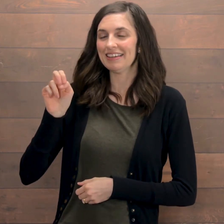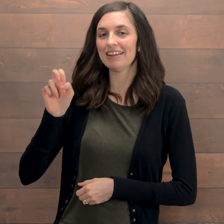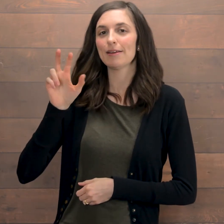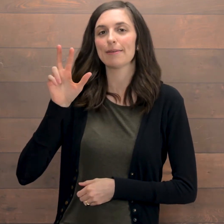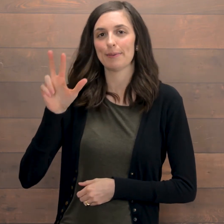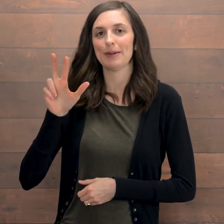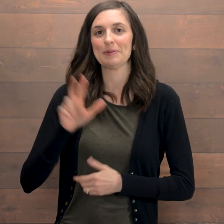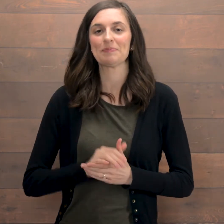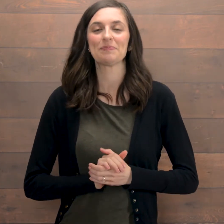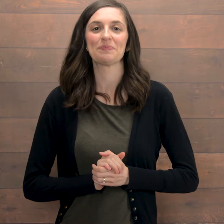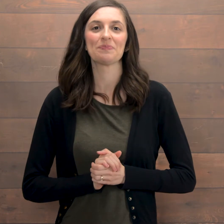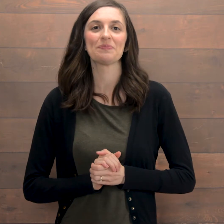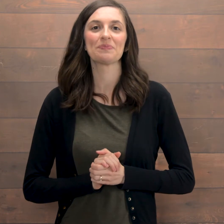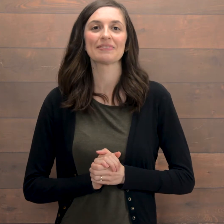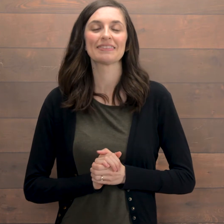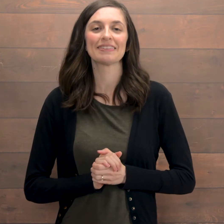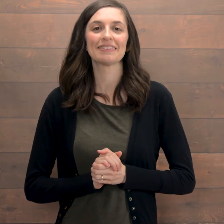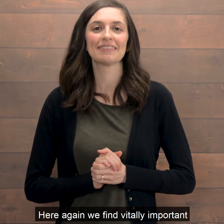3.